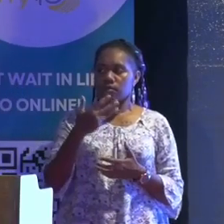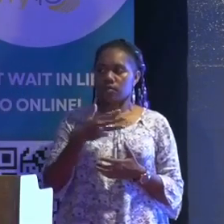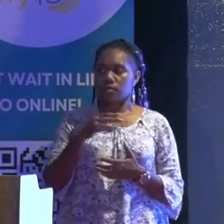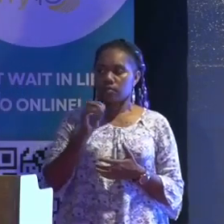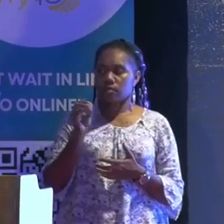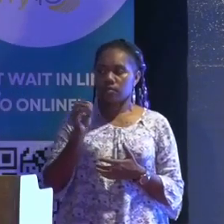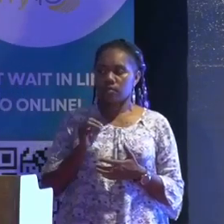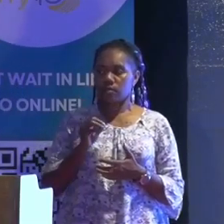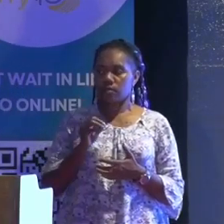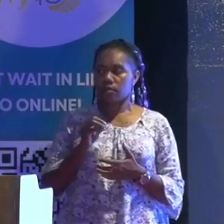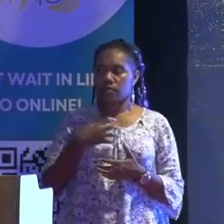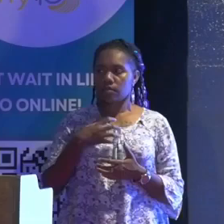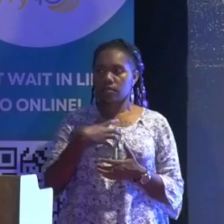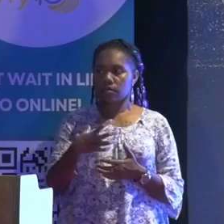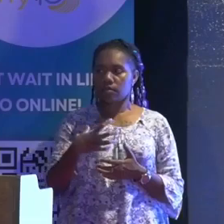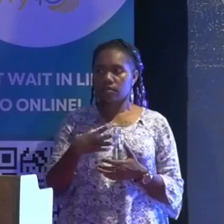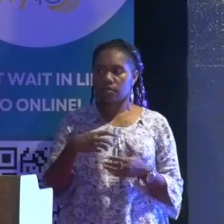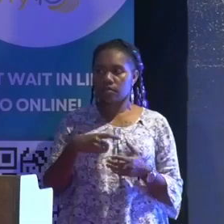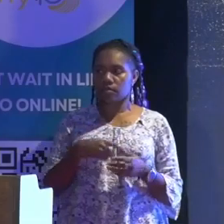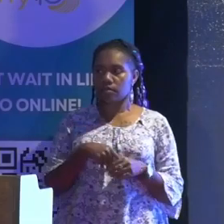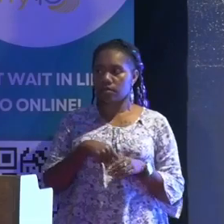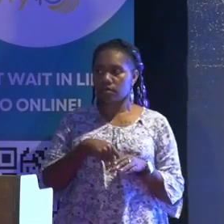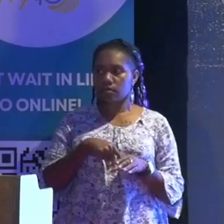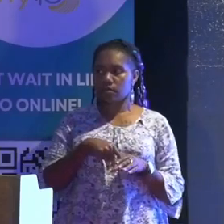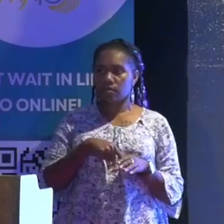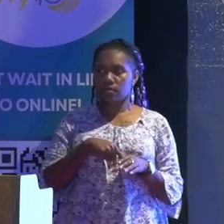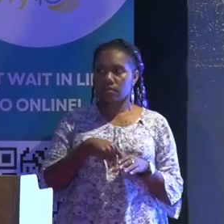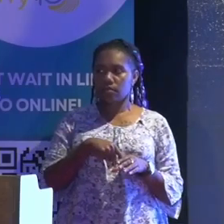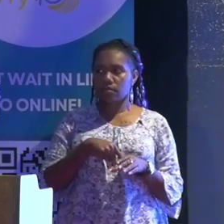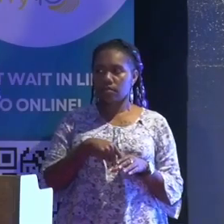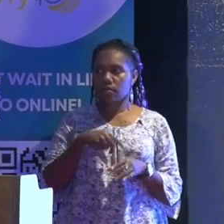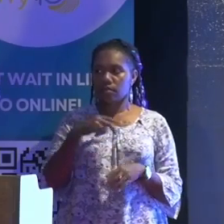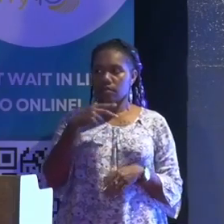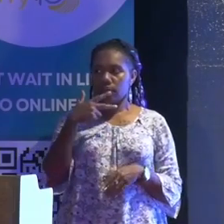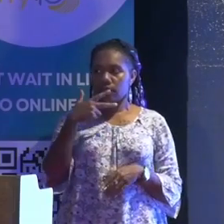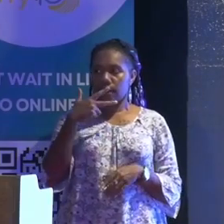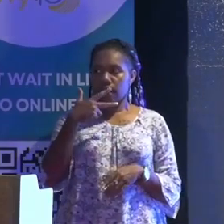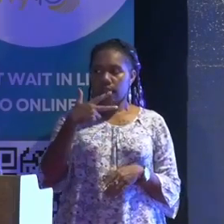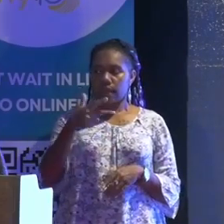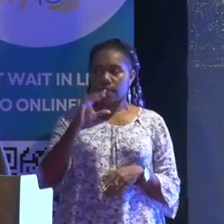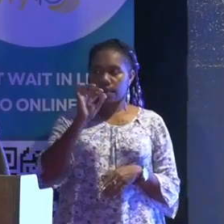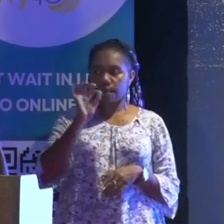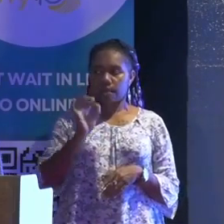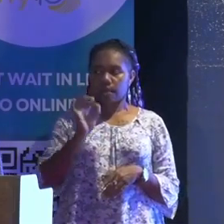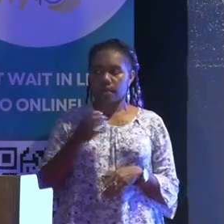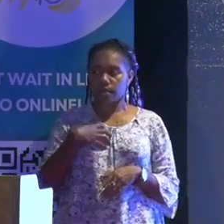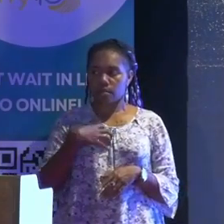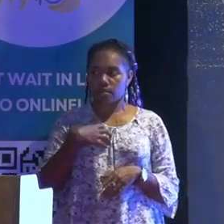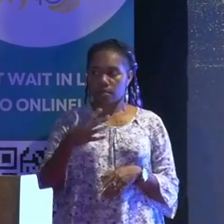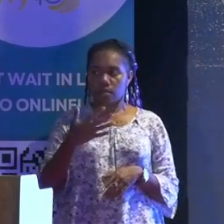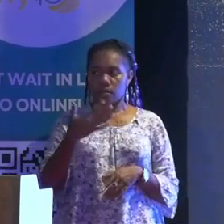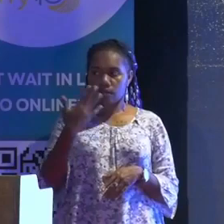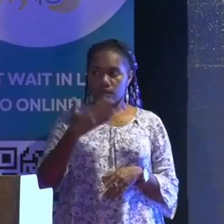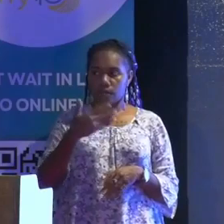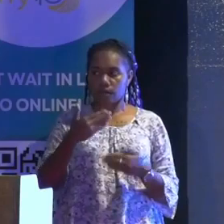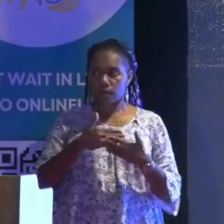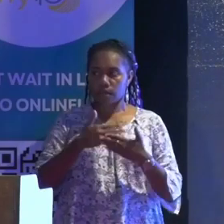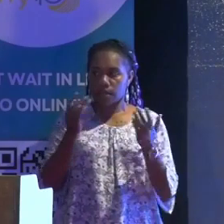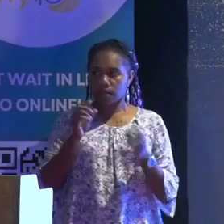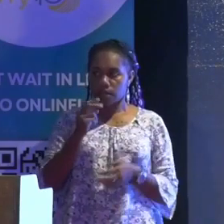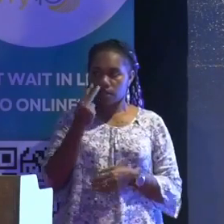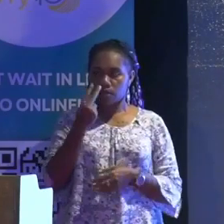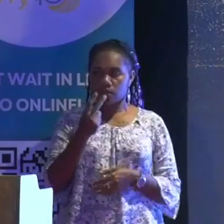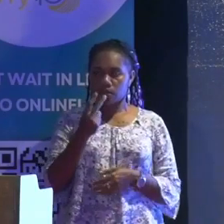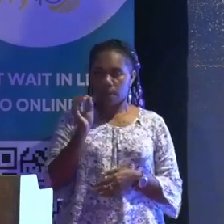9 years and less than 15 years, 8%. More than 15 years, it will be 2%.